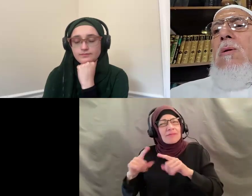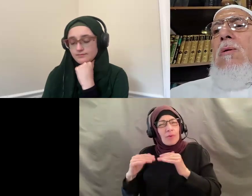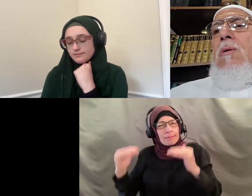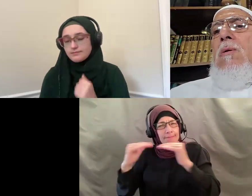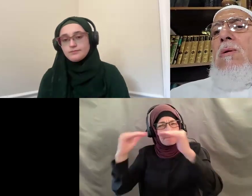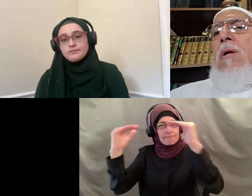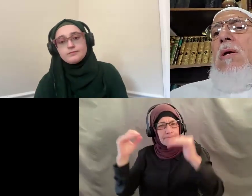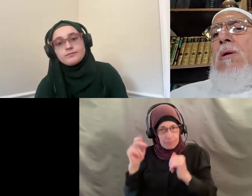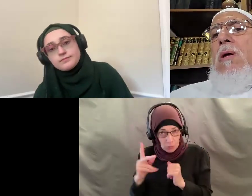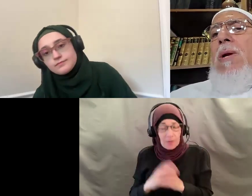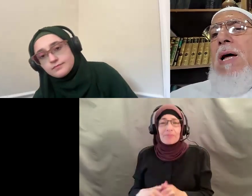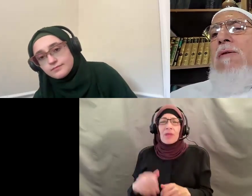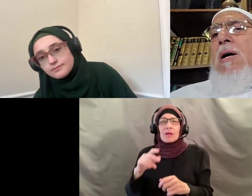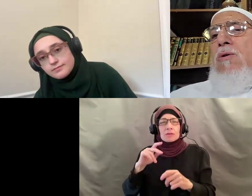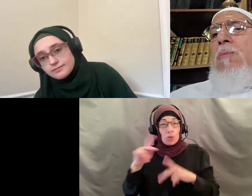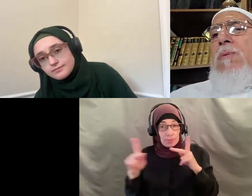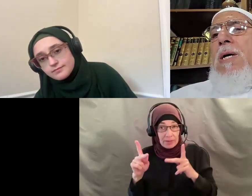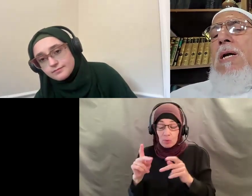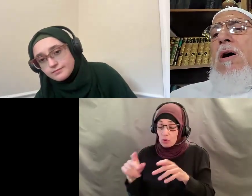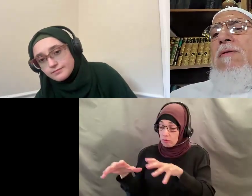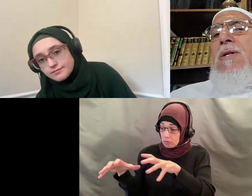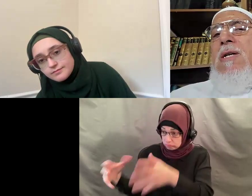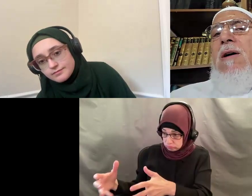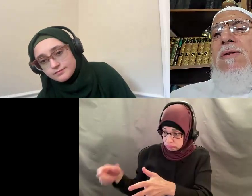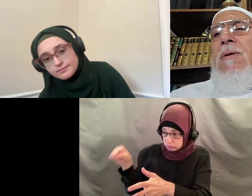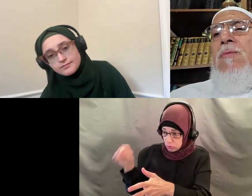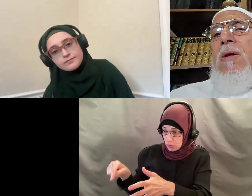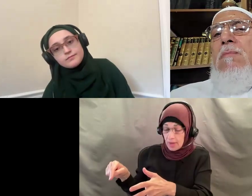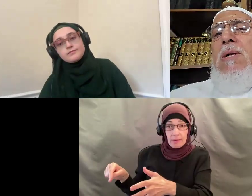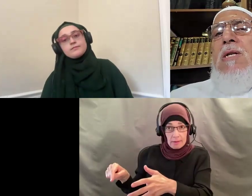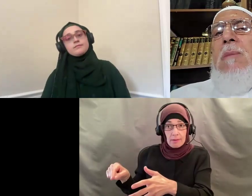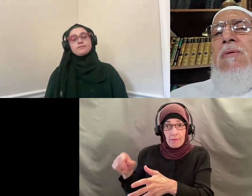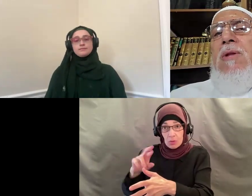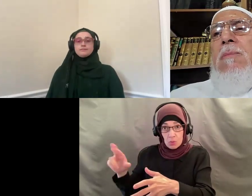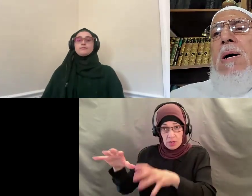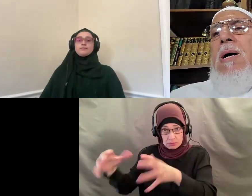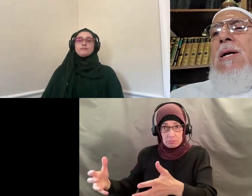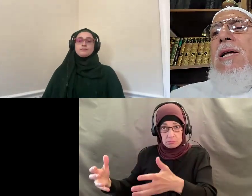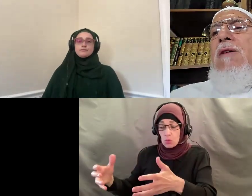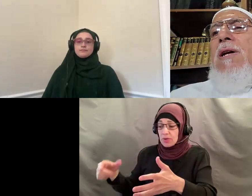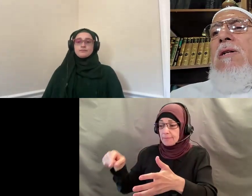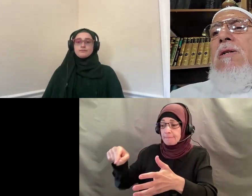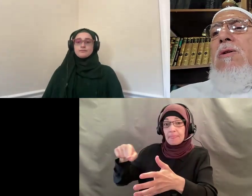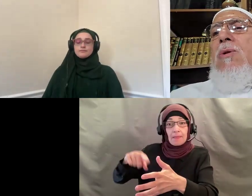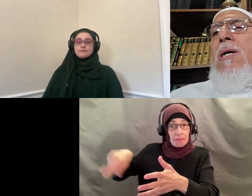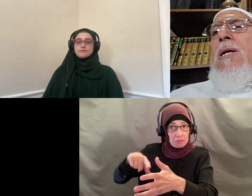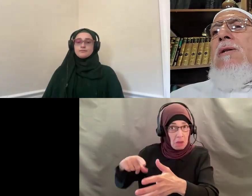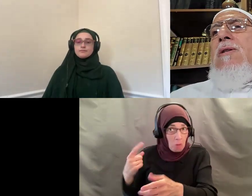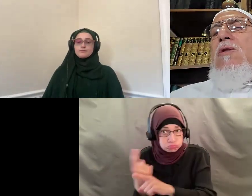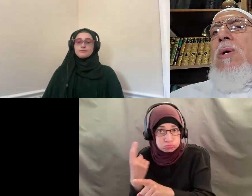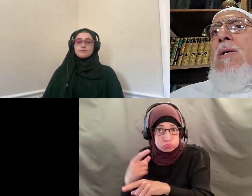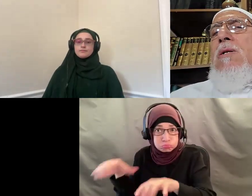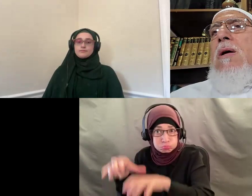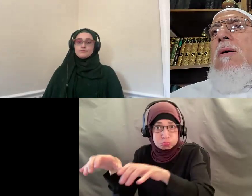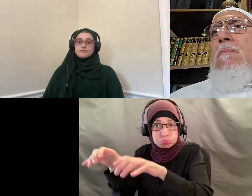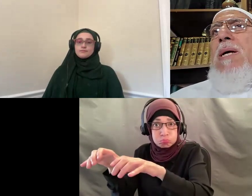uh, they will have a group in and of itself, but some of them are elevated to the